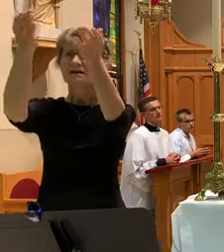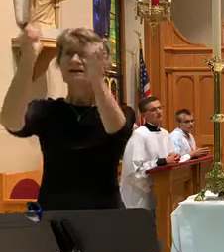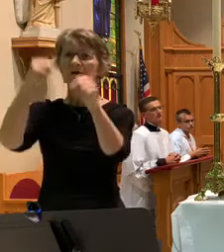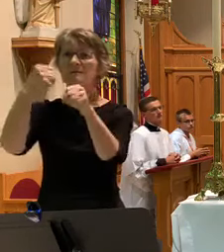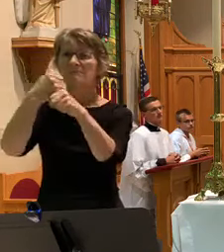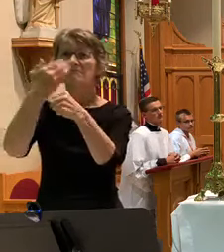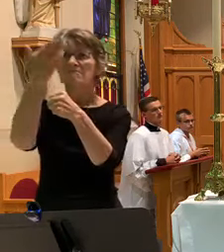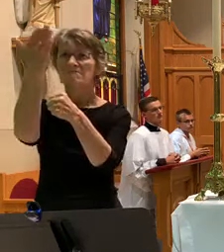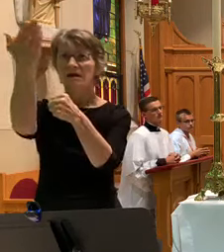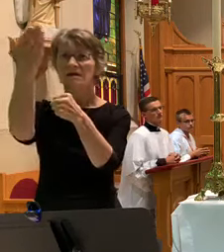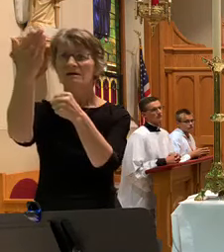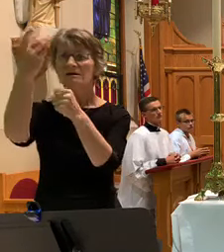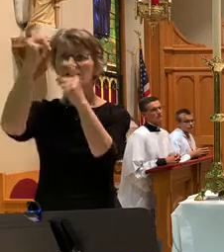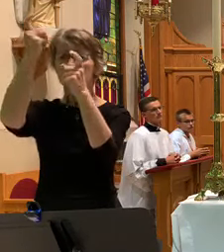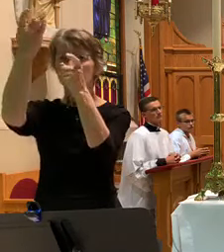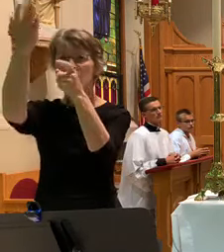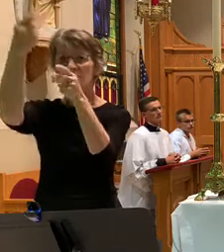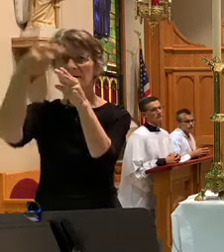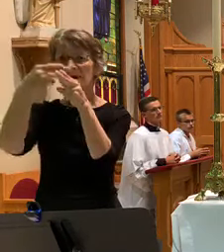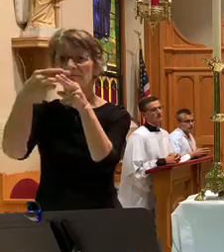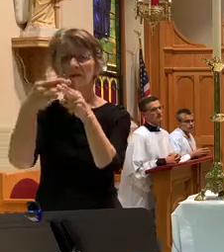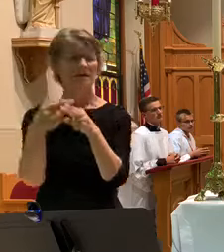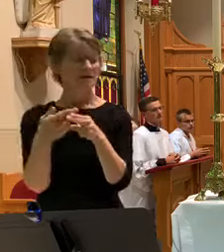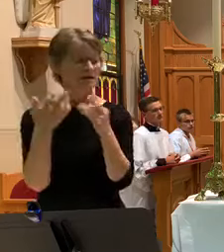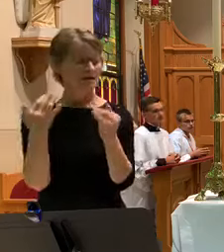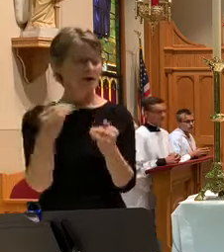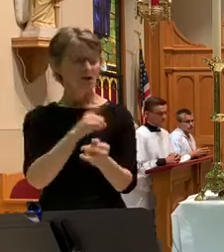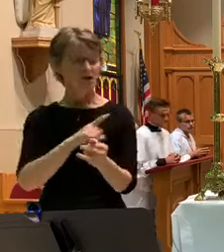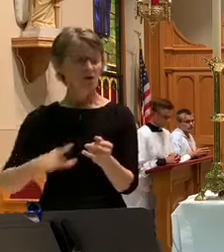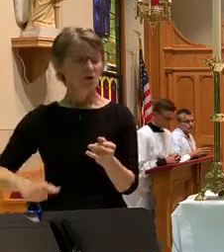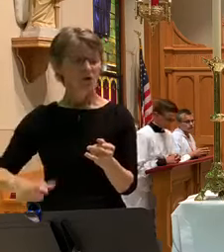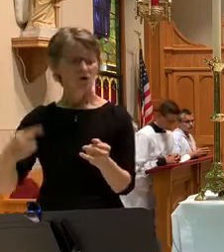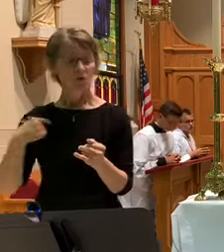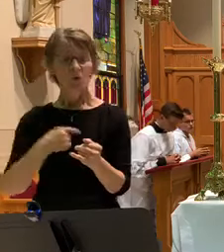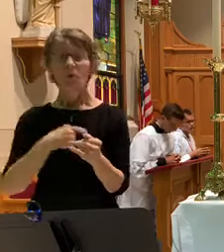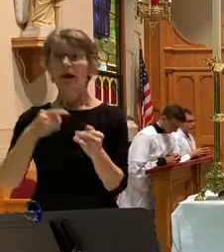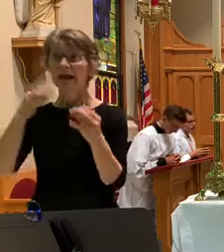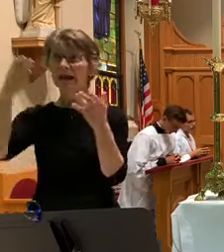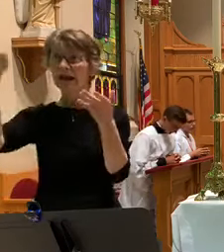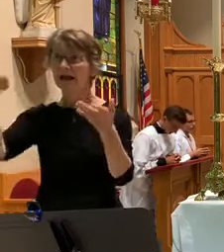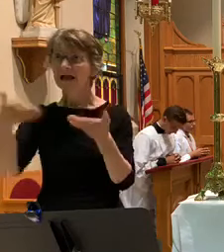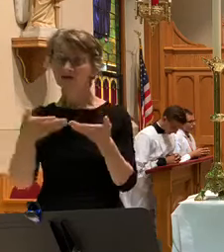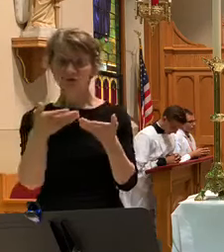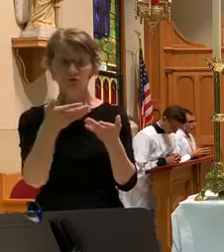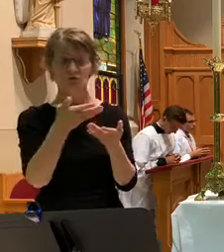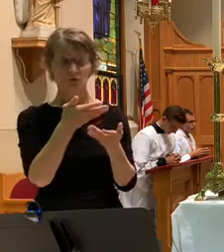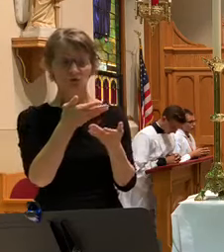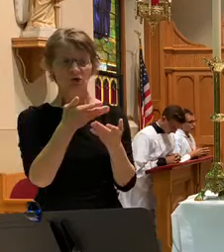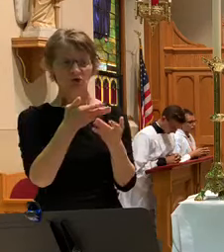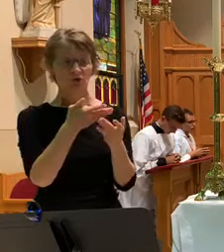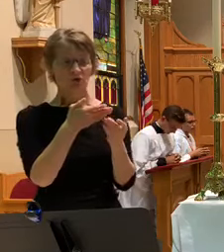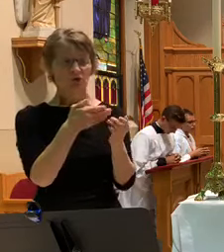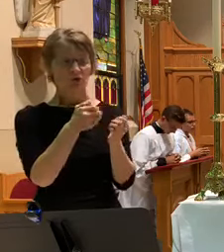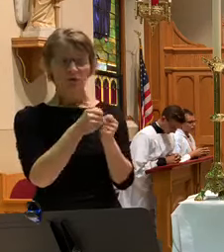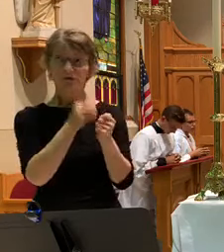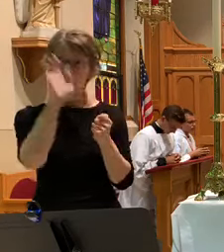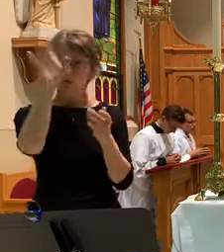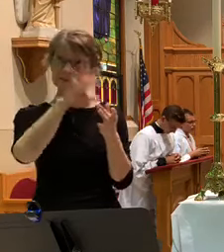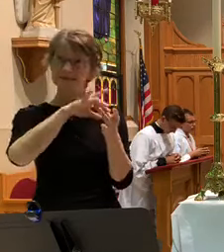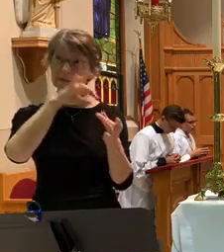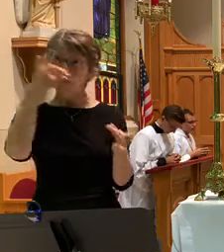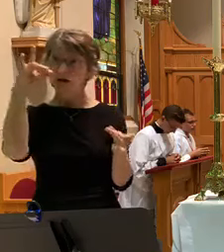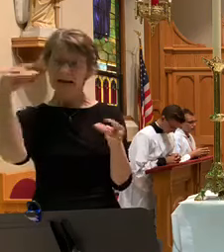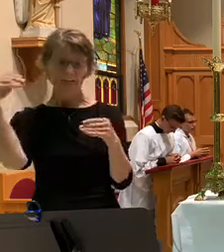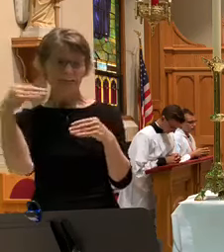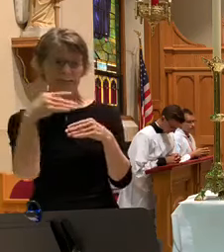be offered to your name. Therefore, O Lord, we humbly implore you, by the same Spirit, graciously